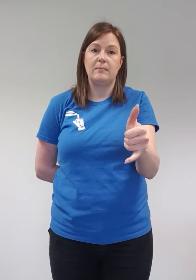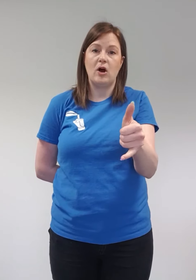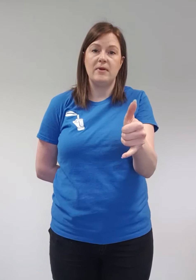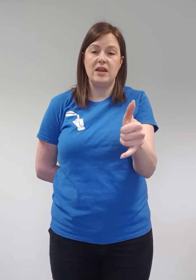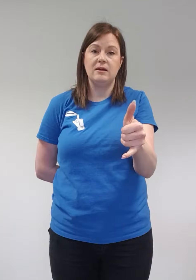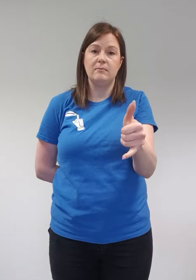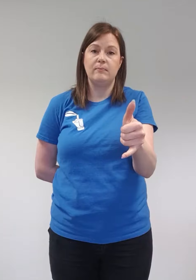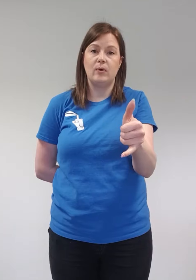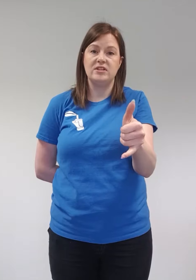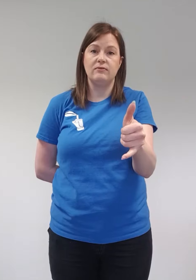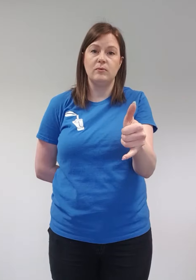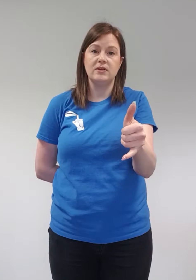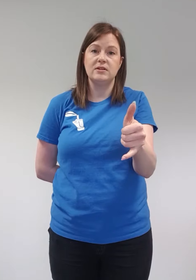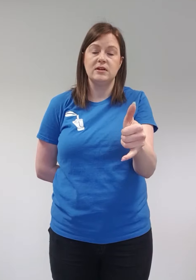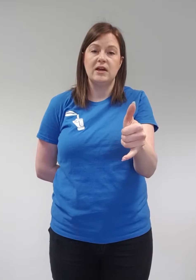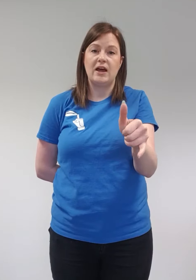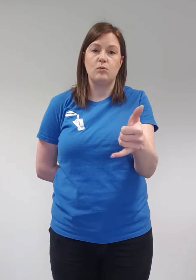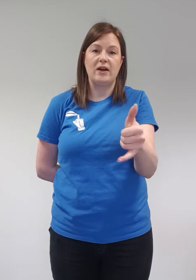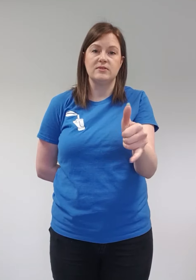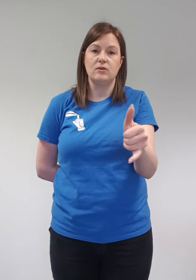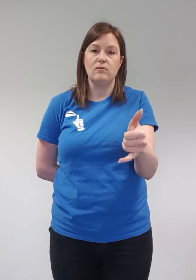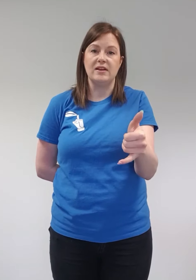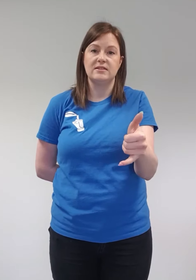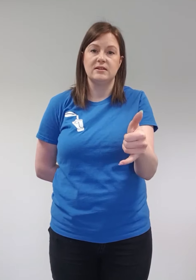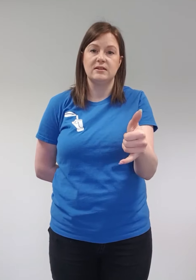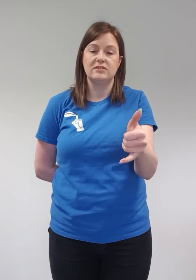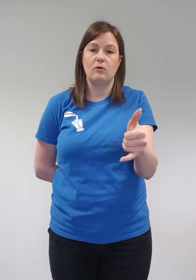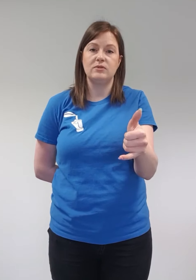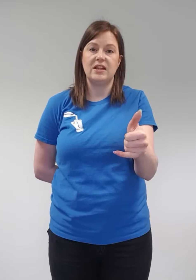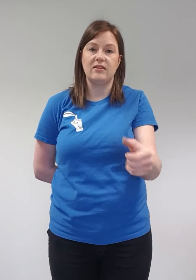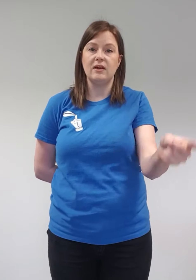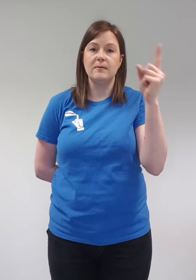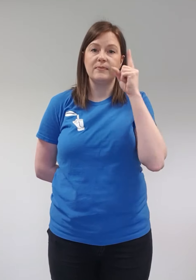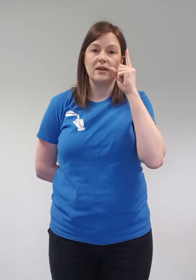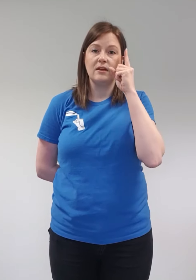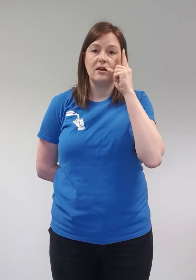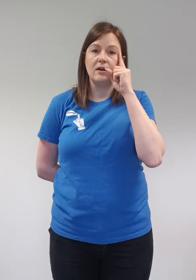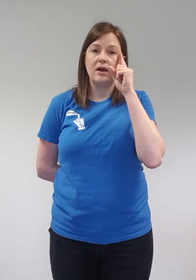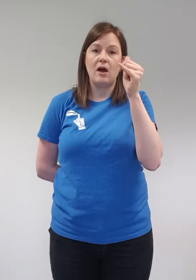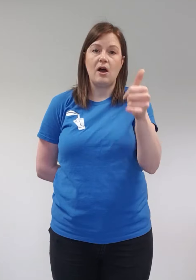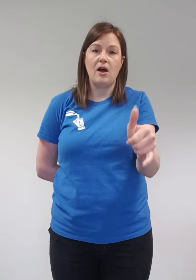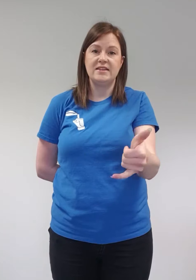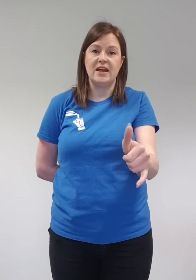Palm in, pointing forward, and waggles at your wrist. So all together, eye